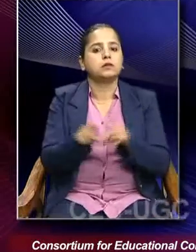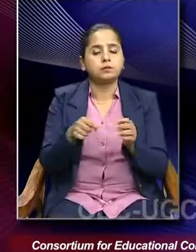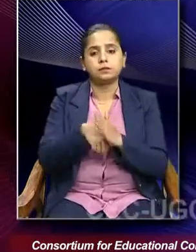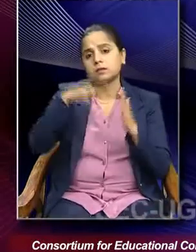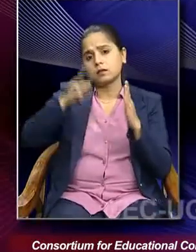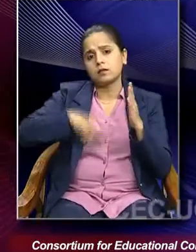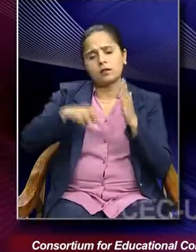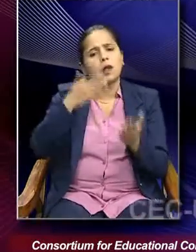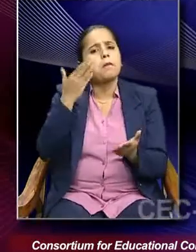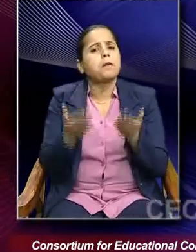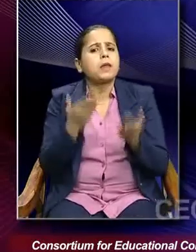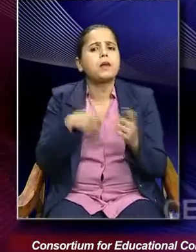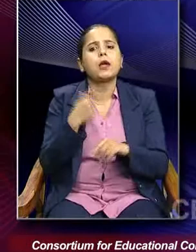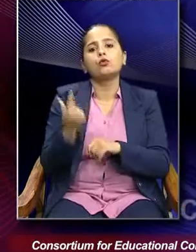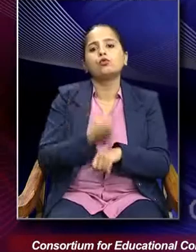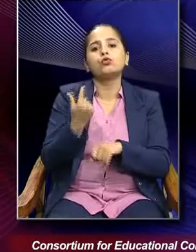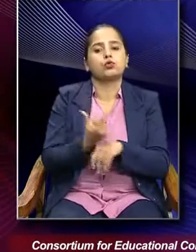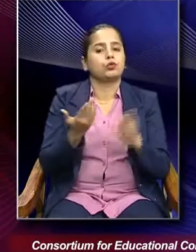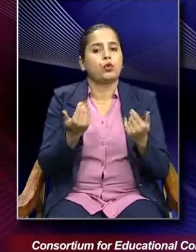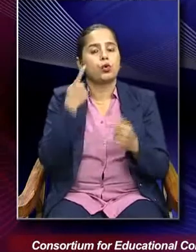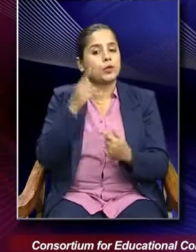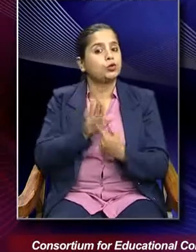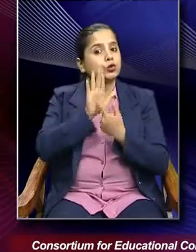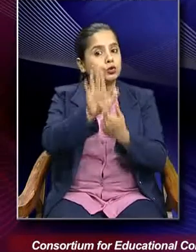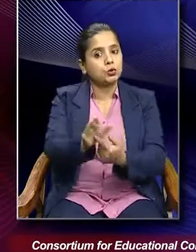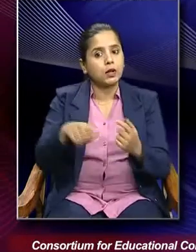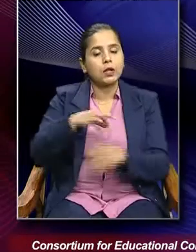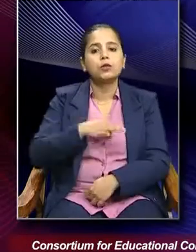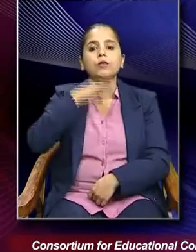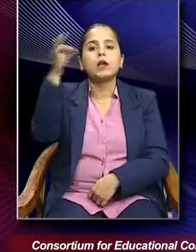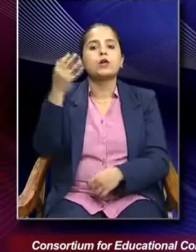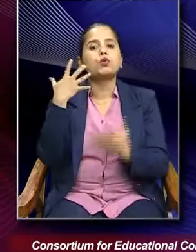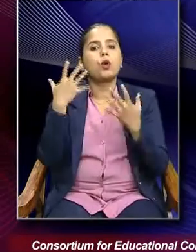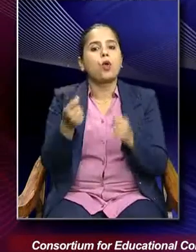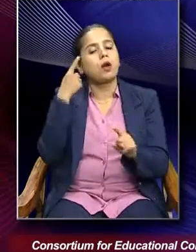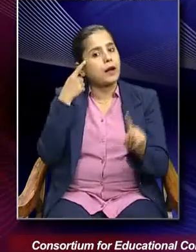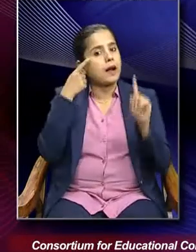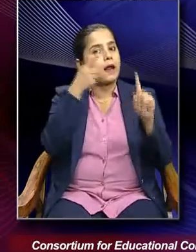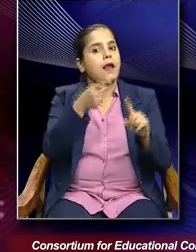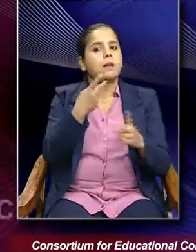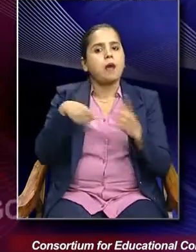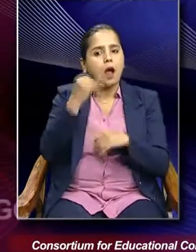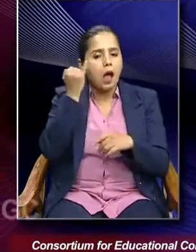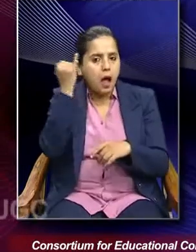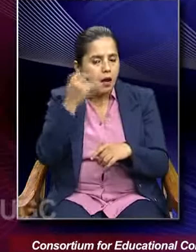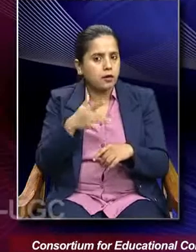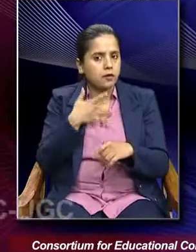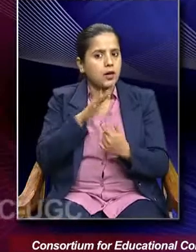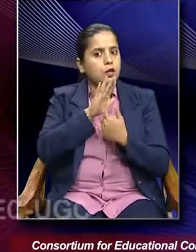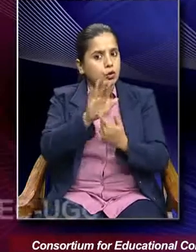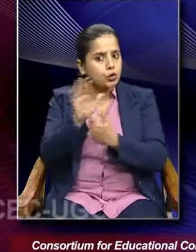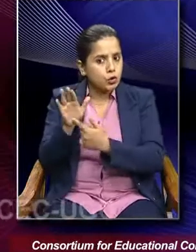Painting may also be used to represent spiritual motifs, ideals,